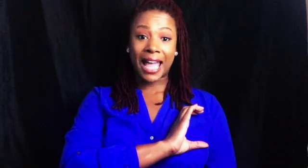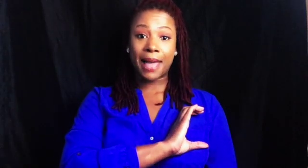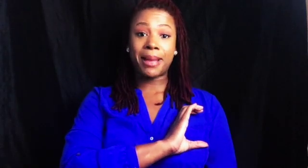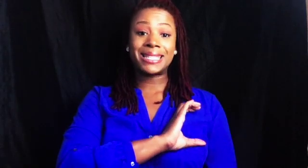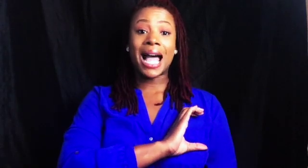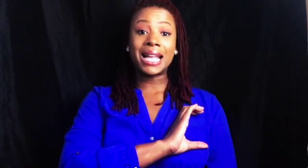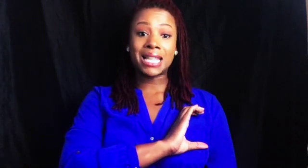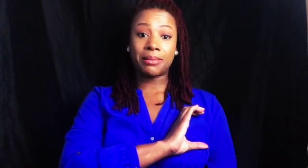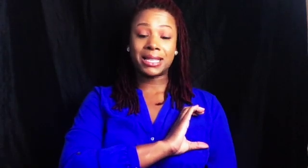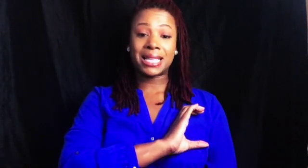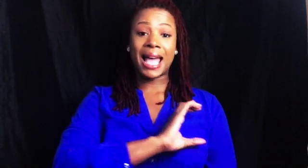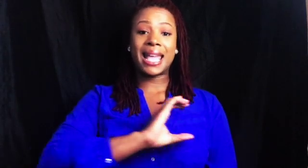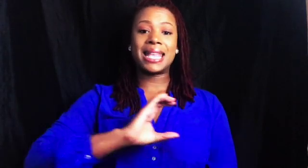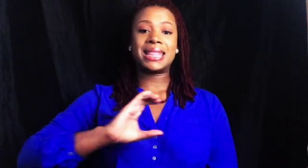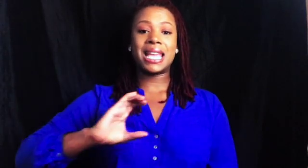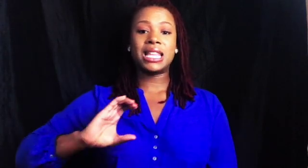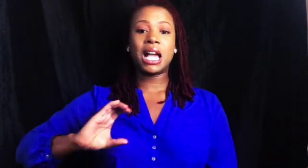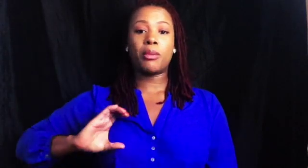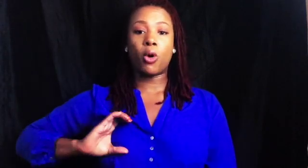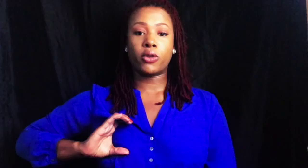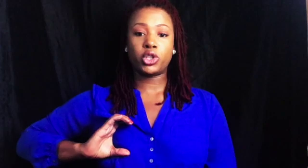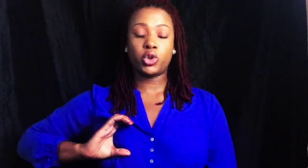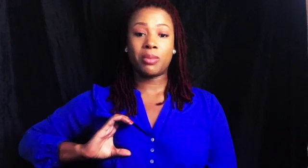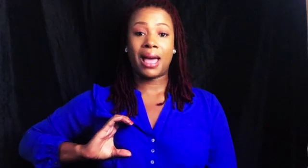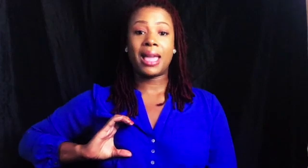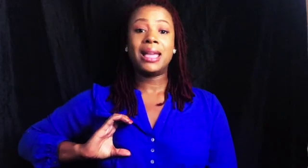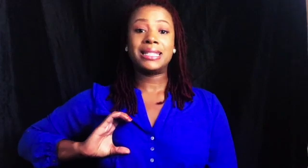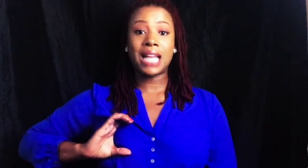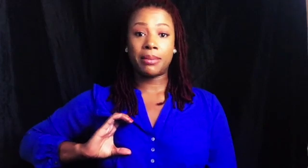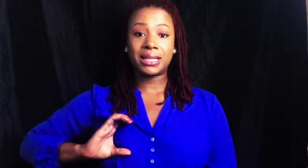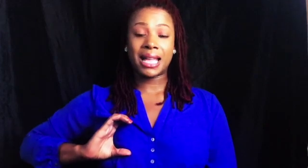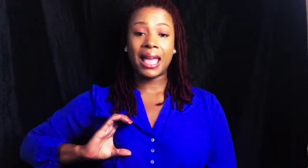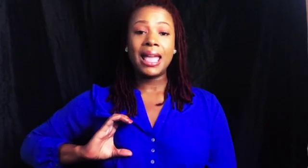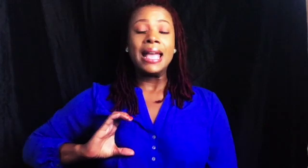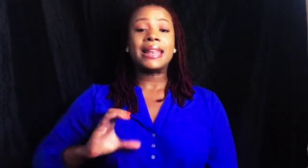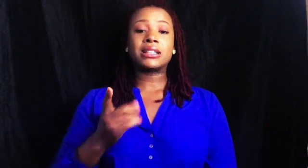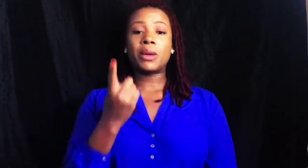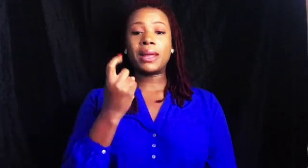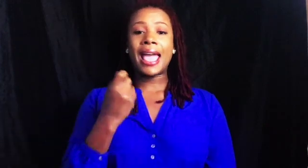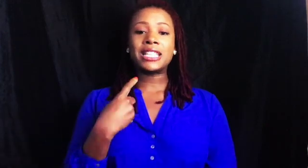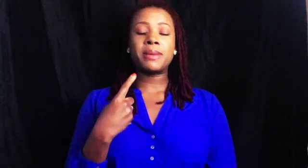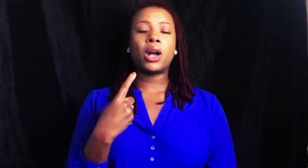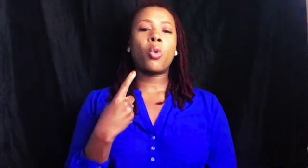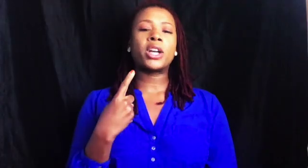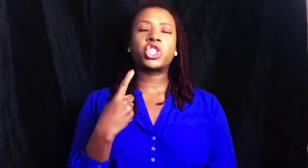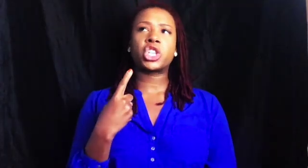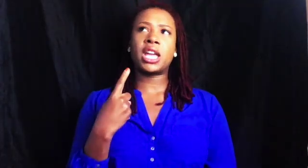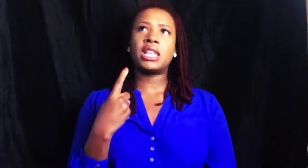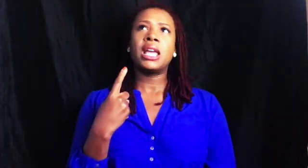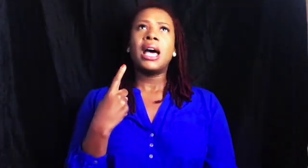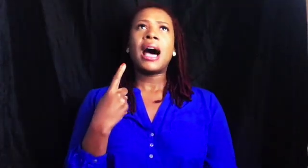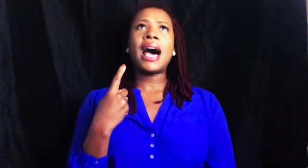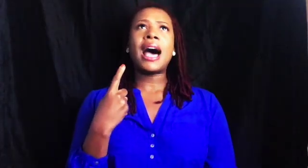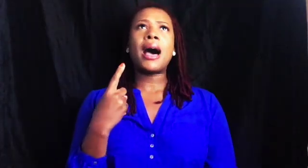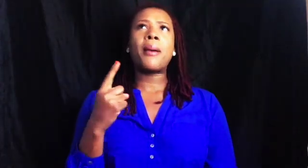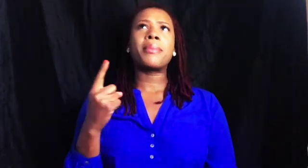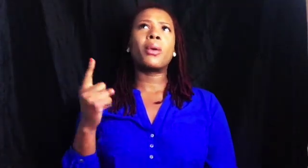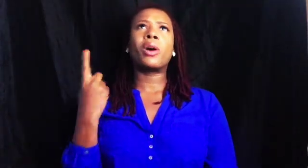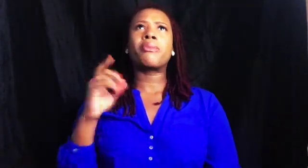my non-dominant side, and then come over to my dominant side. Now, someone asked me a question in one of my